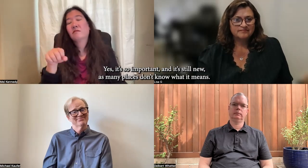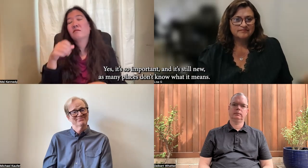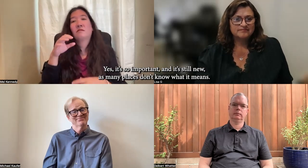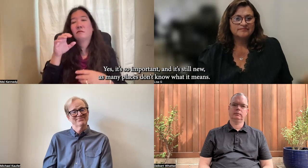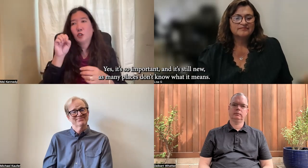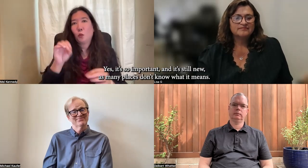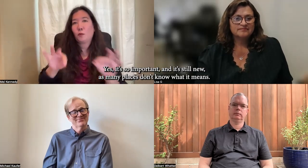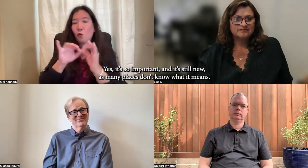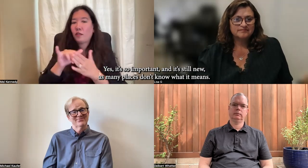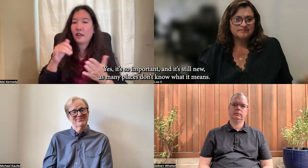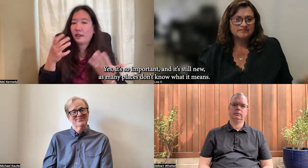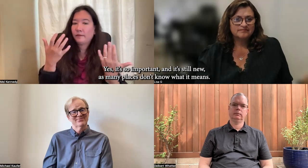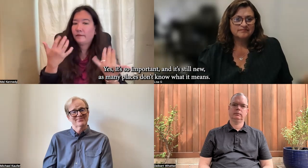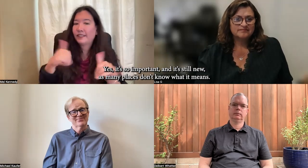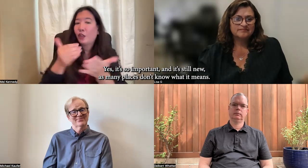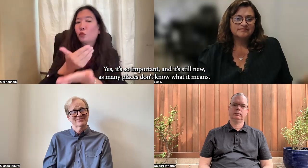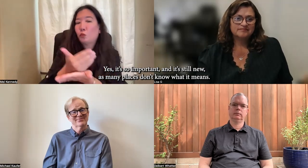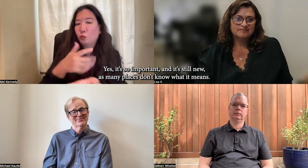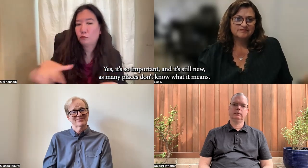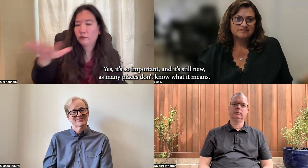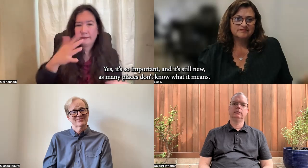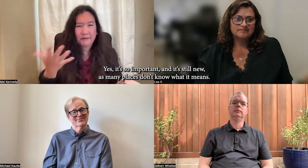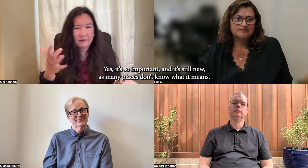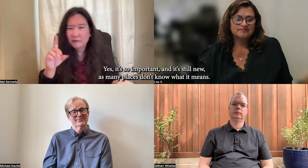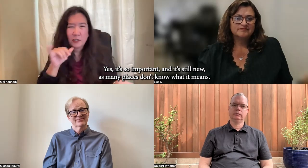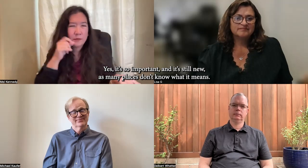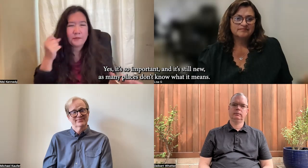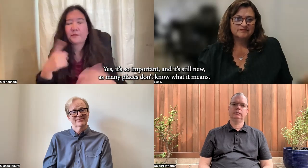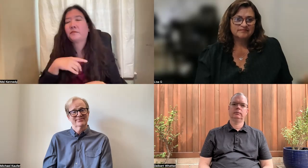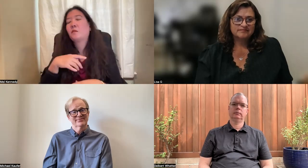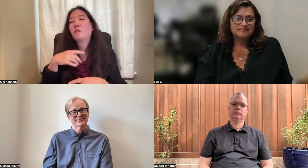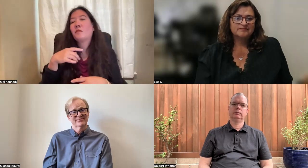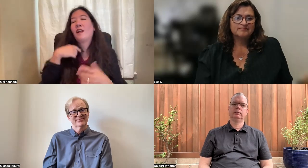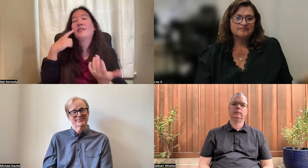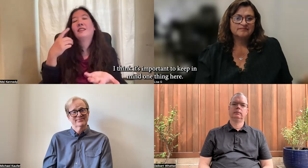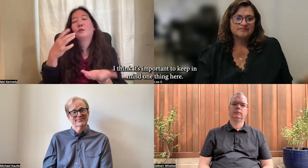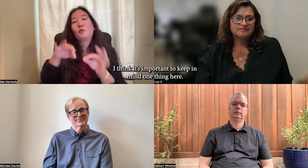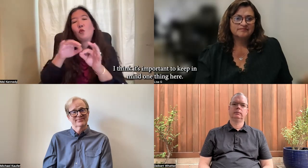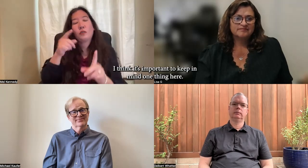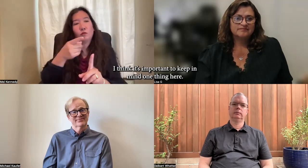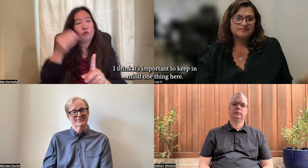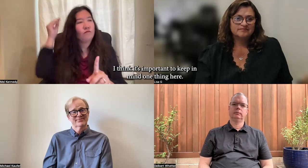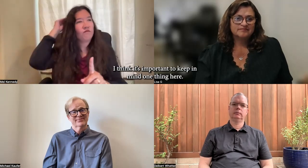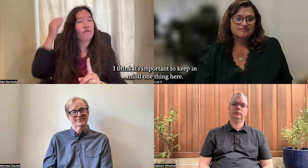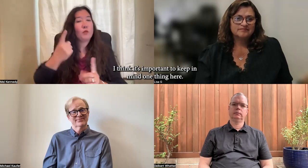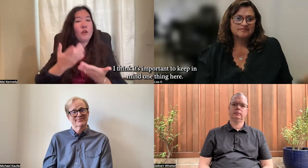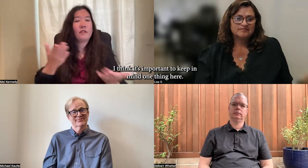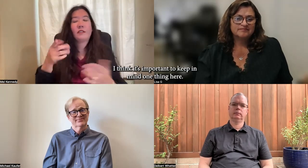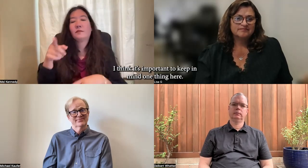CDIs. Yes, it's so important, and it's still new, as many places don't know what it means. I think it's important to keep in mind one